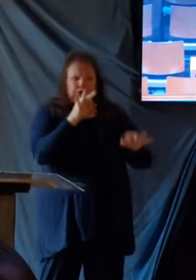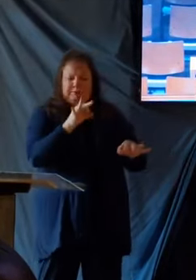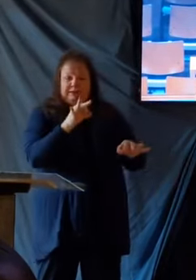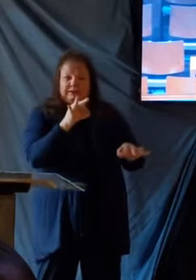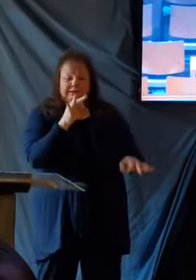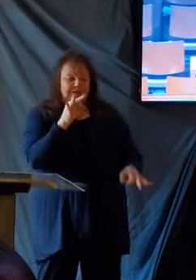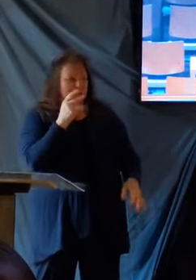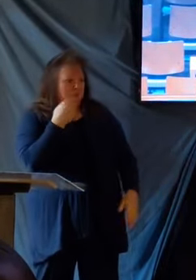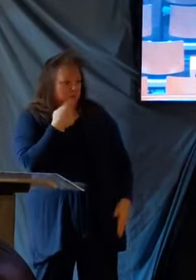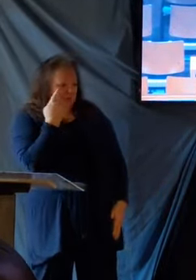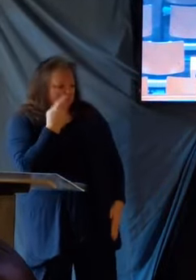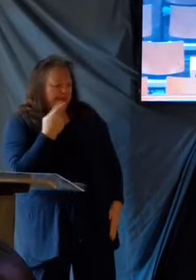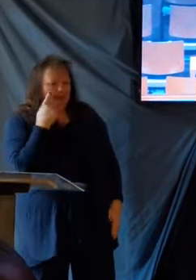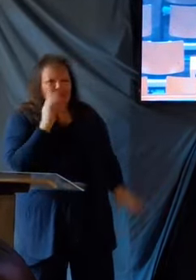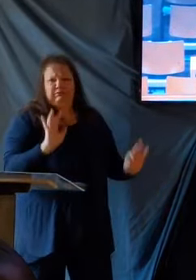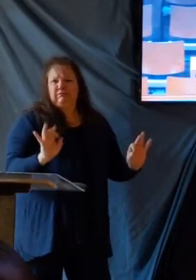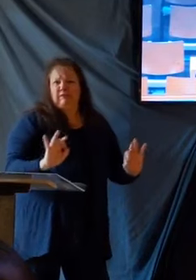these many